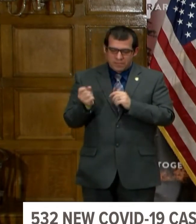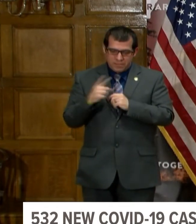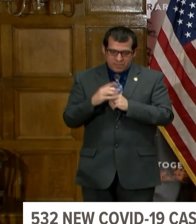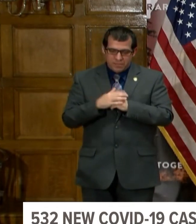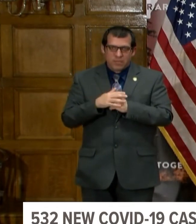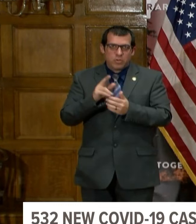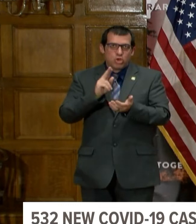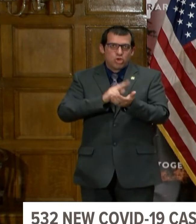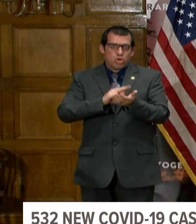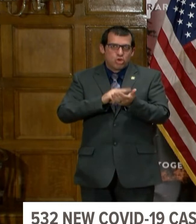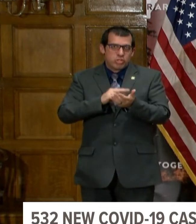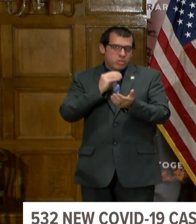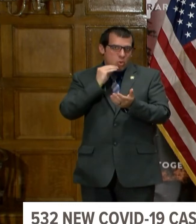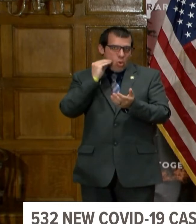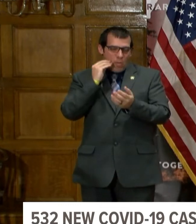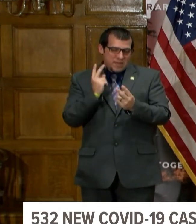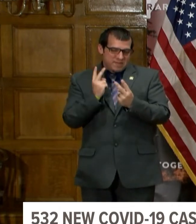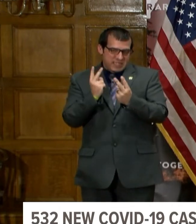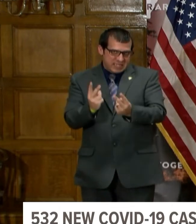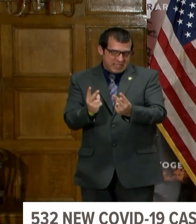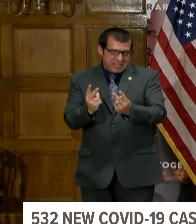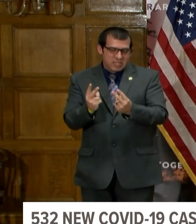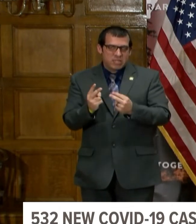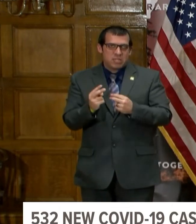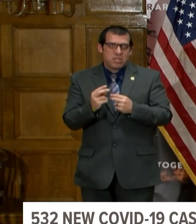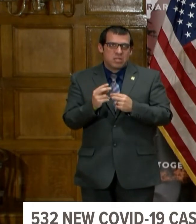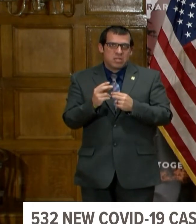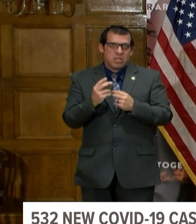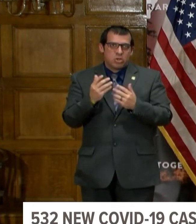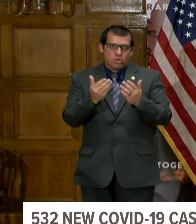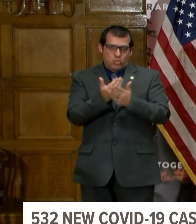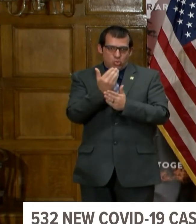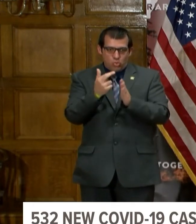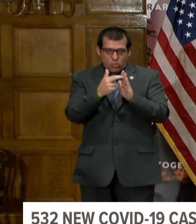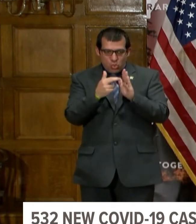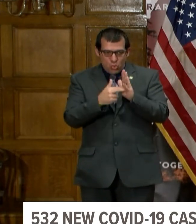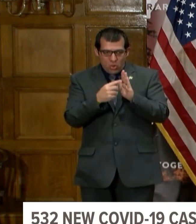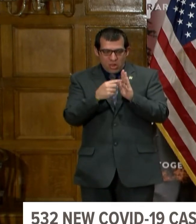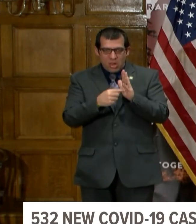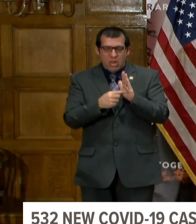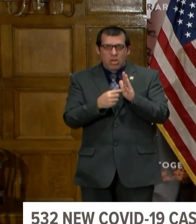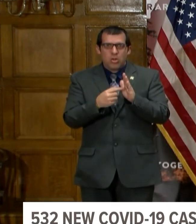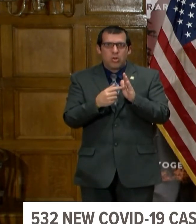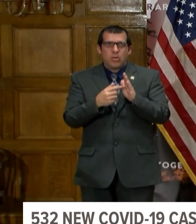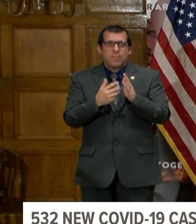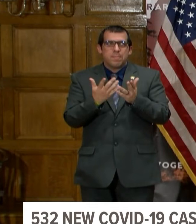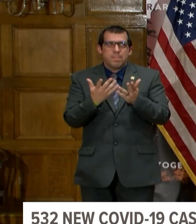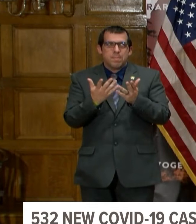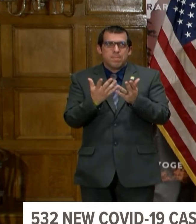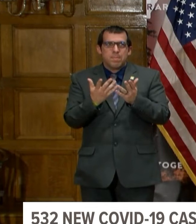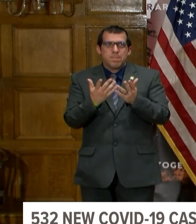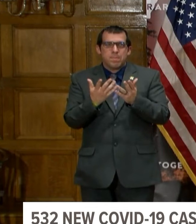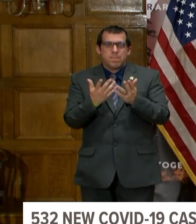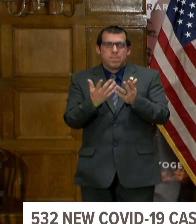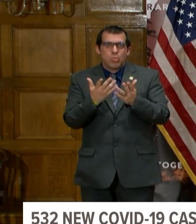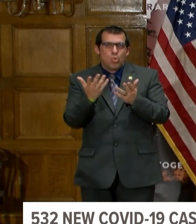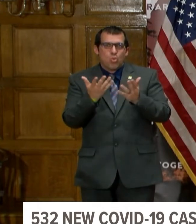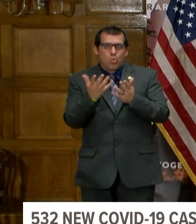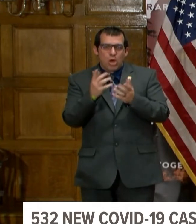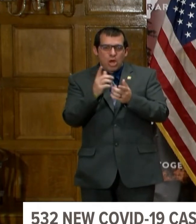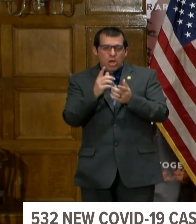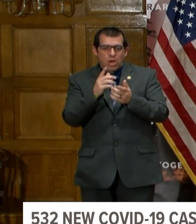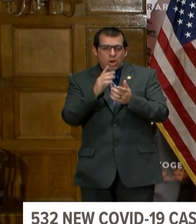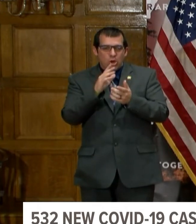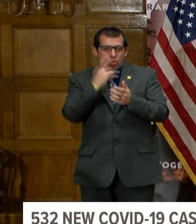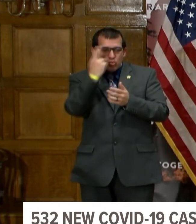The nursing home visitation rules, what was it that changed that allowed you to